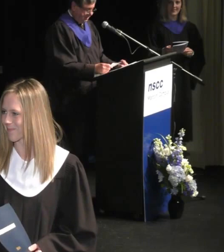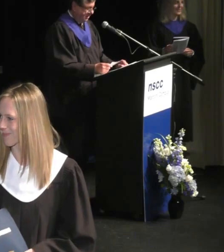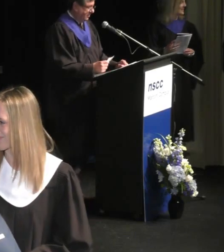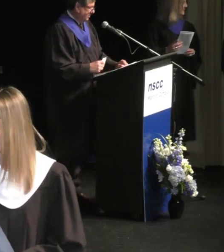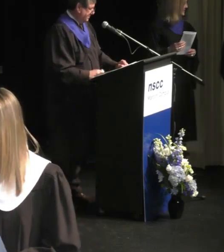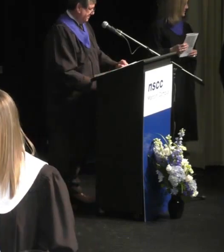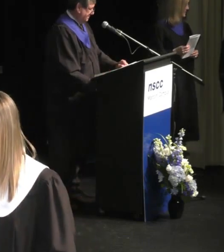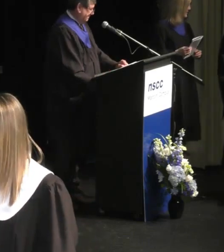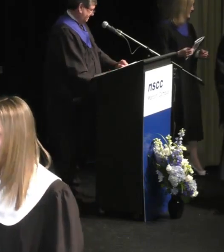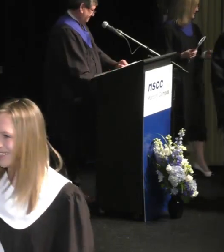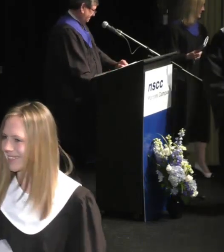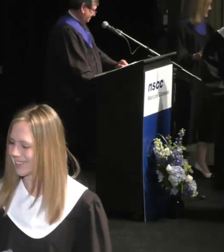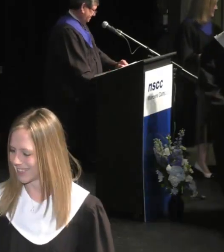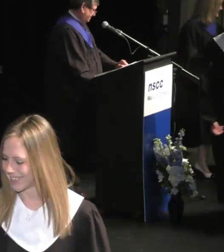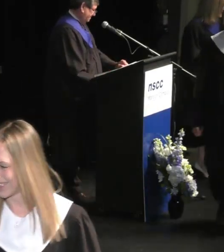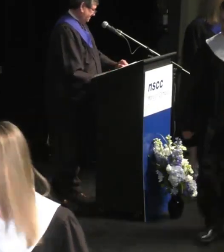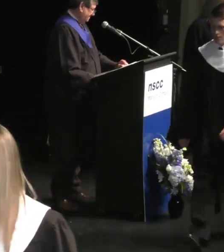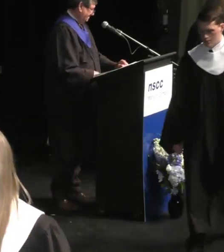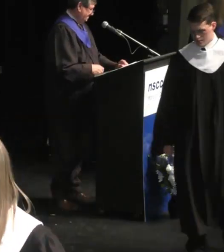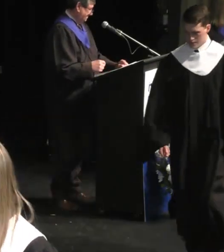Liam McDonald.